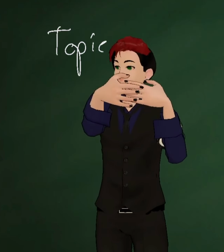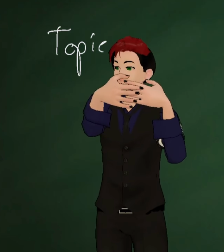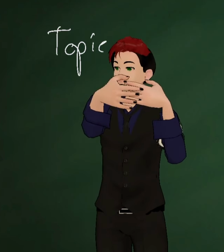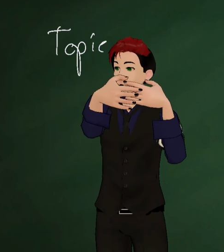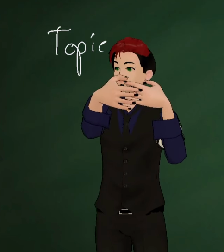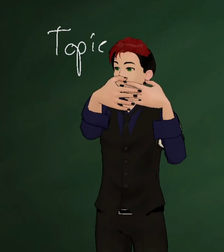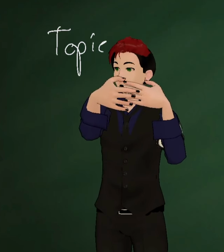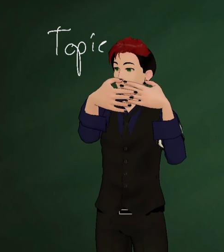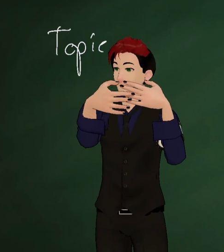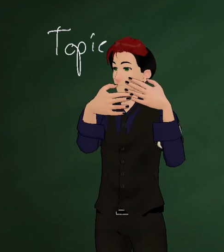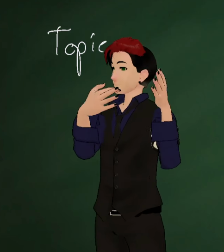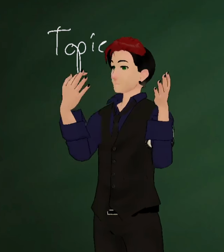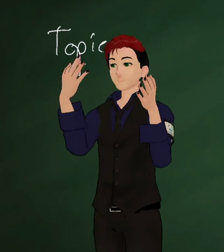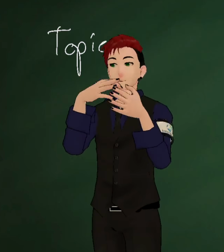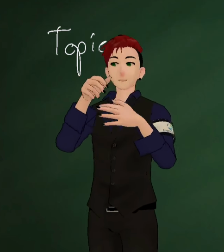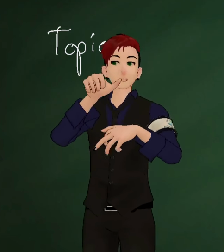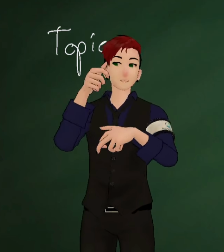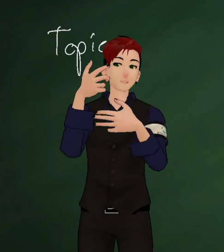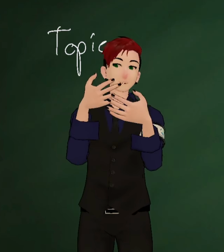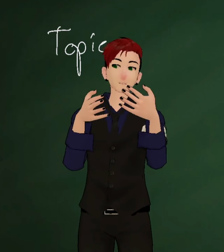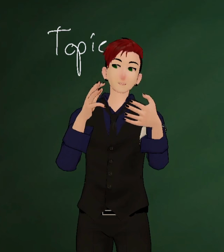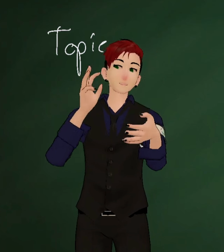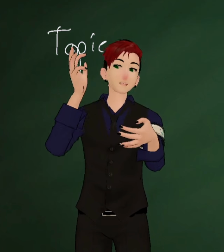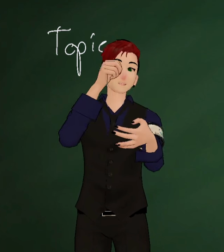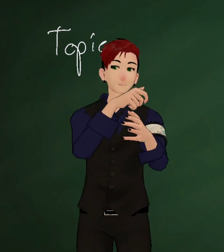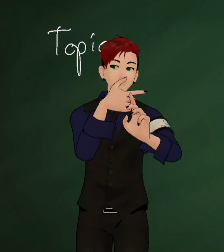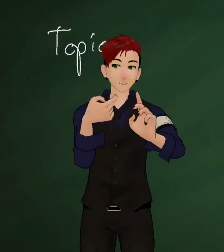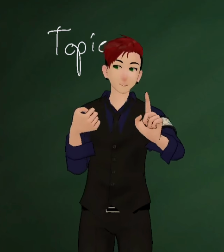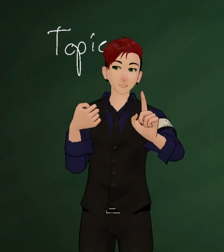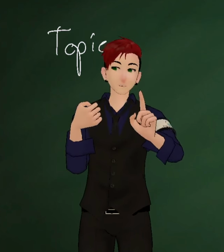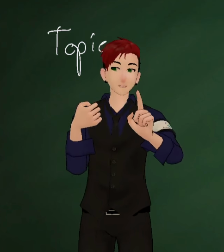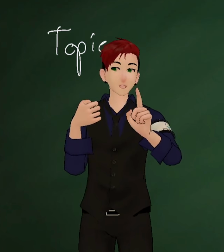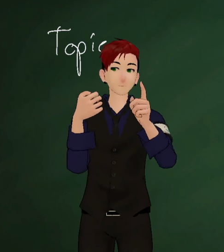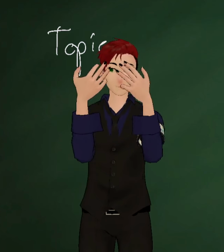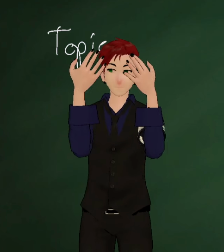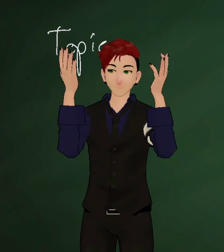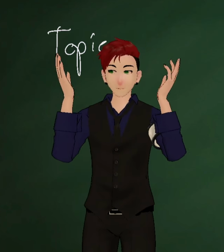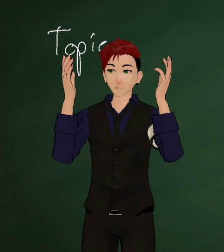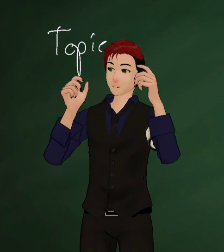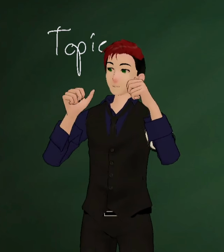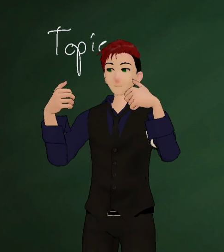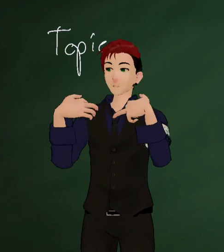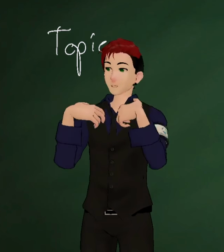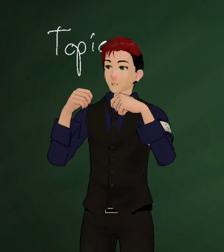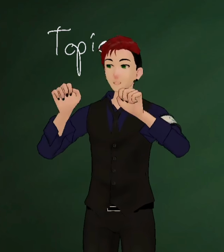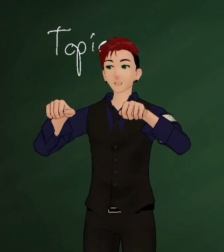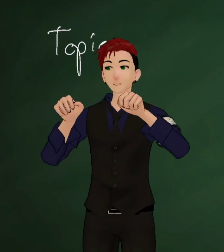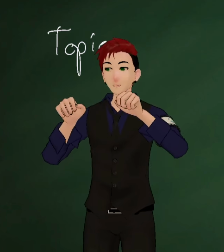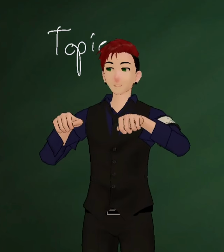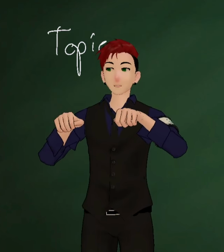about it. So again, it is another thing that is missing from VRChat. We don't have the